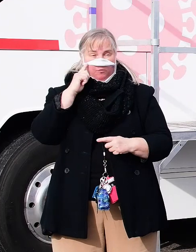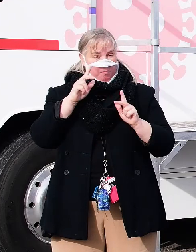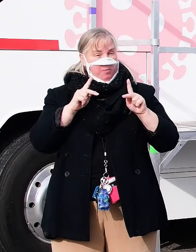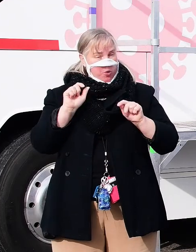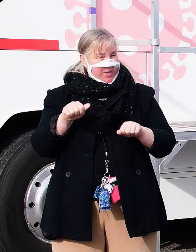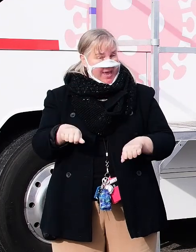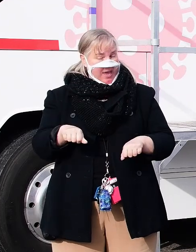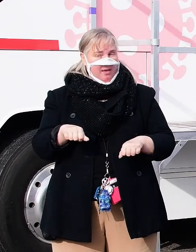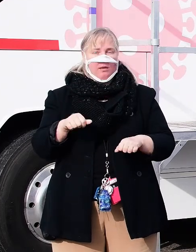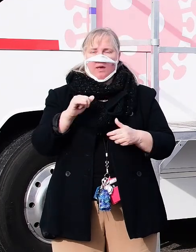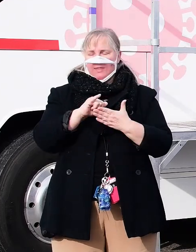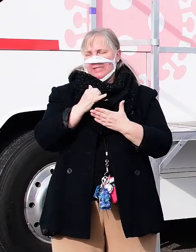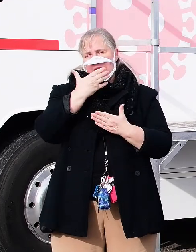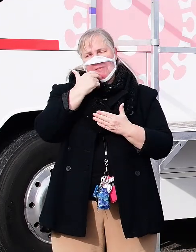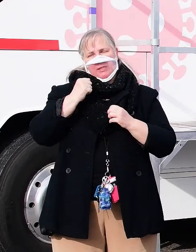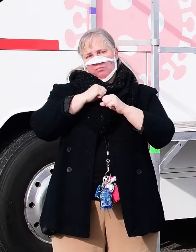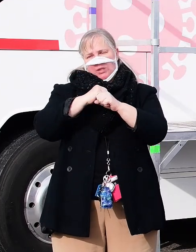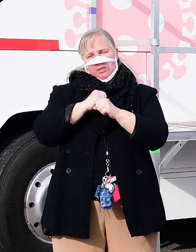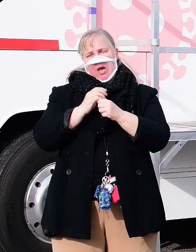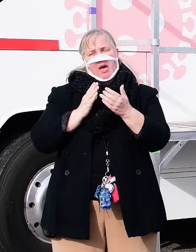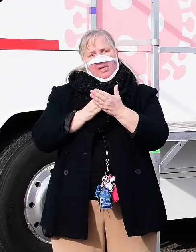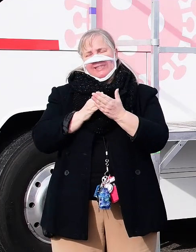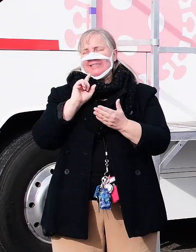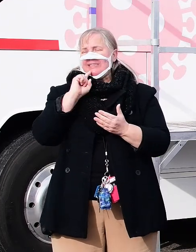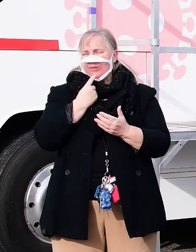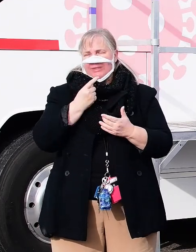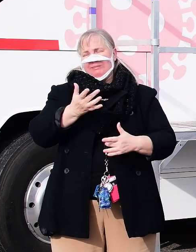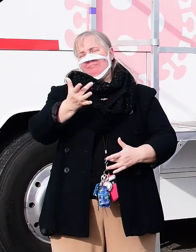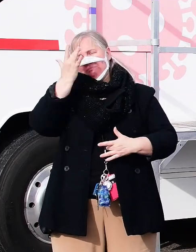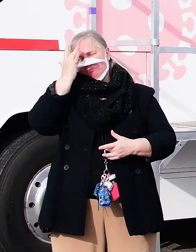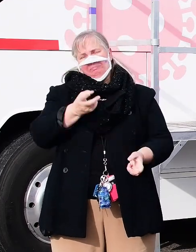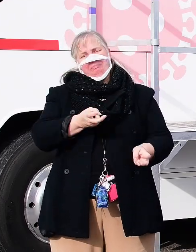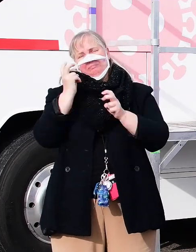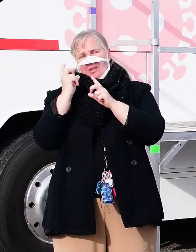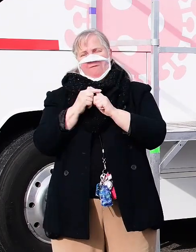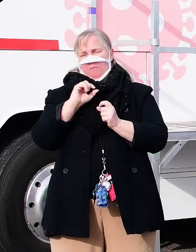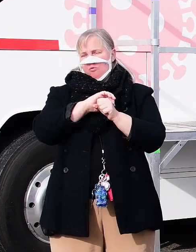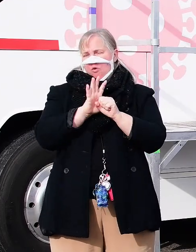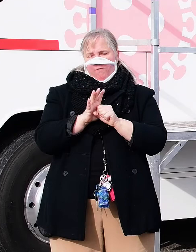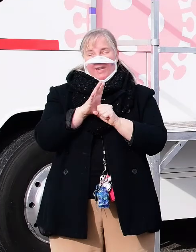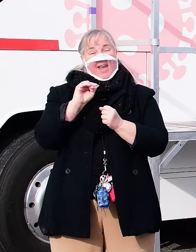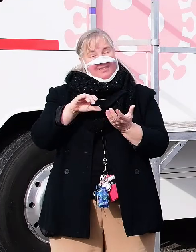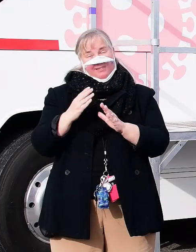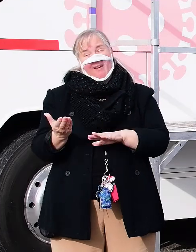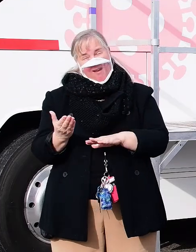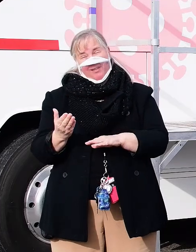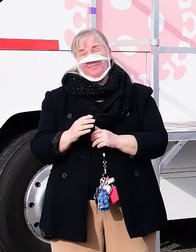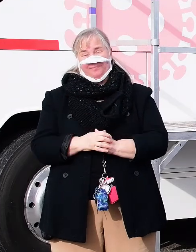the best protection against serious illness from COVID-19 and death.